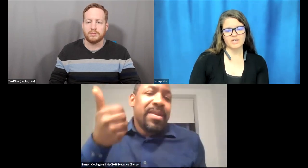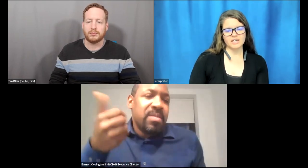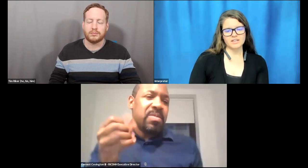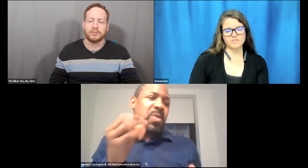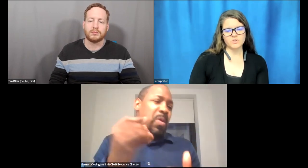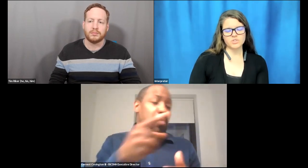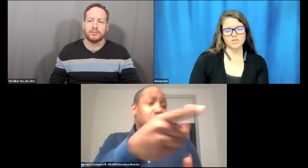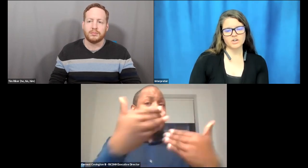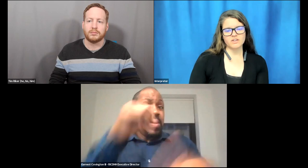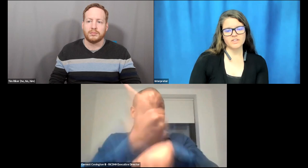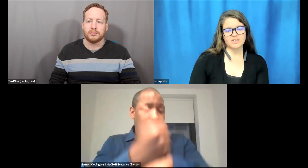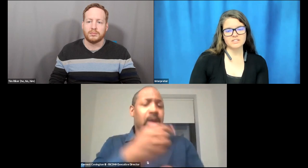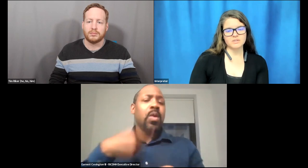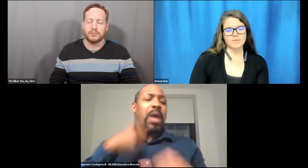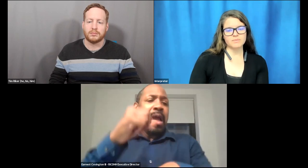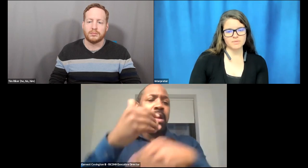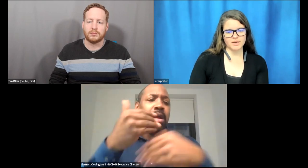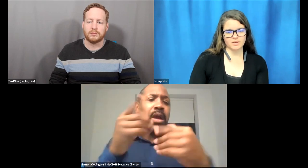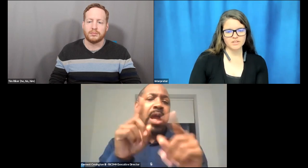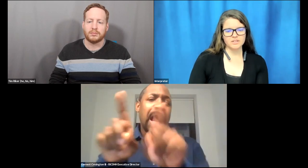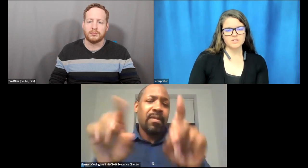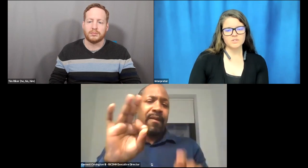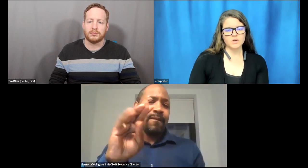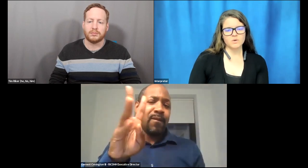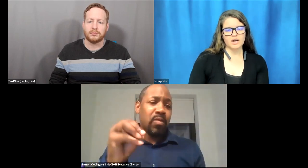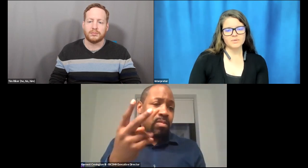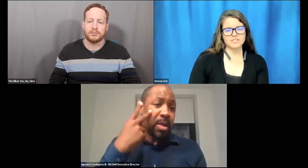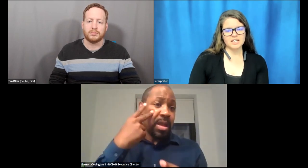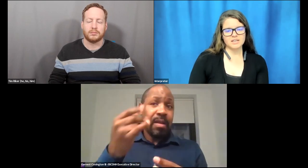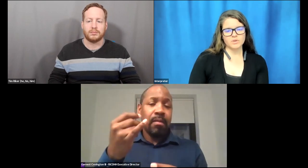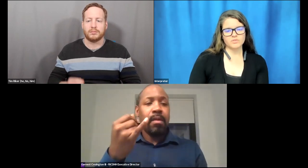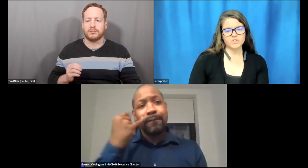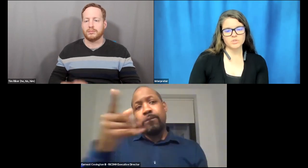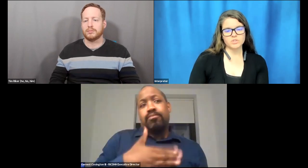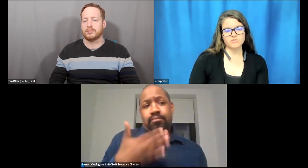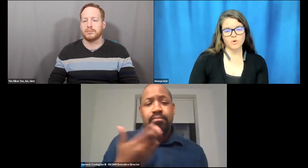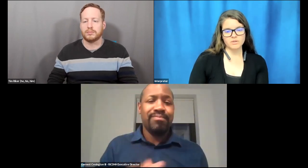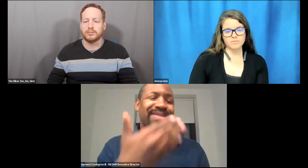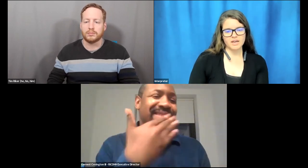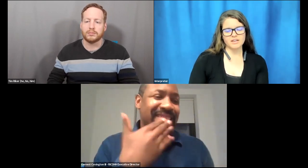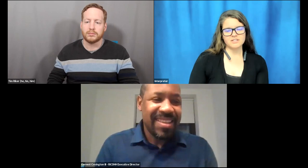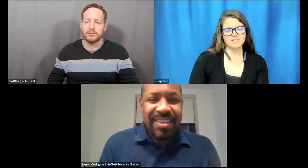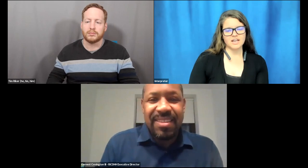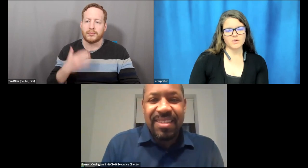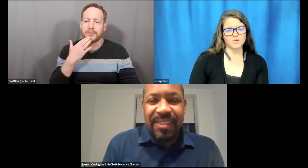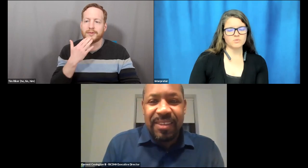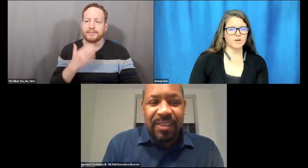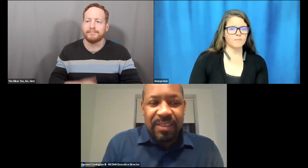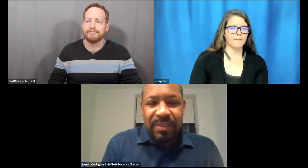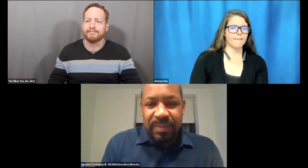in the future things might be better. So I would say that we first would do a forum and see how it goes from there.